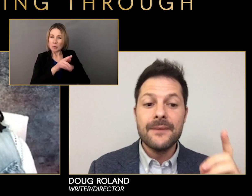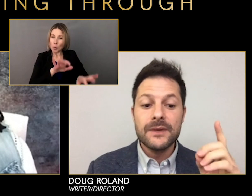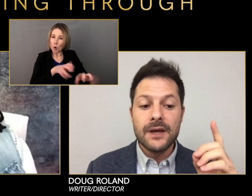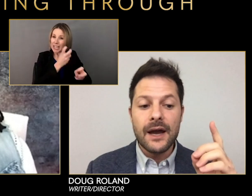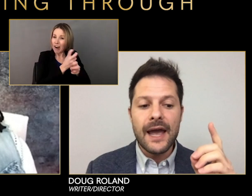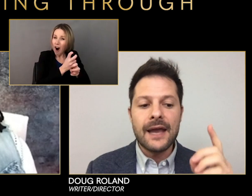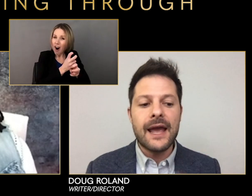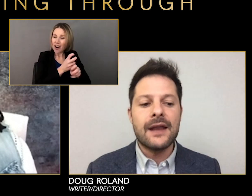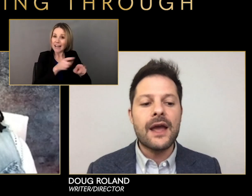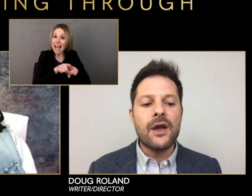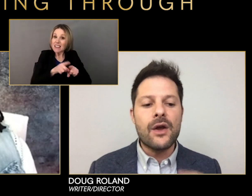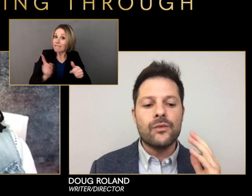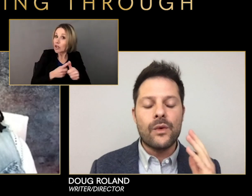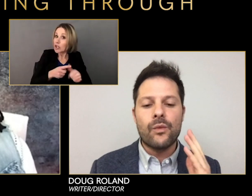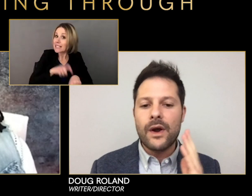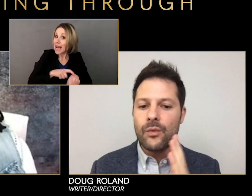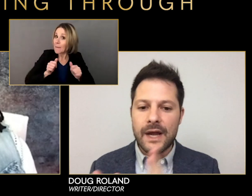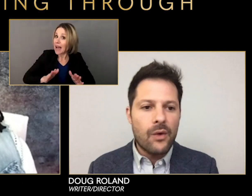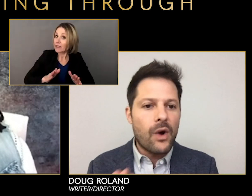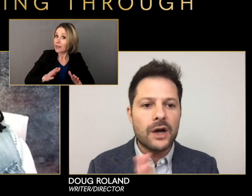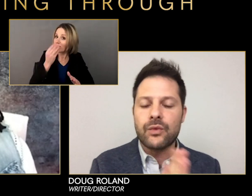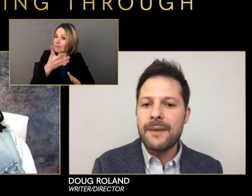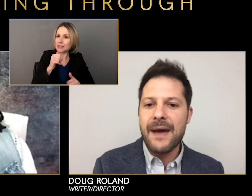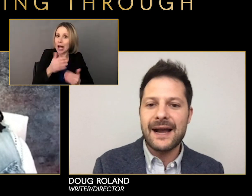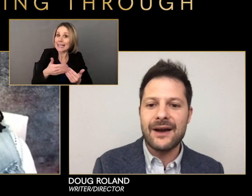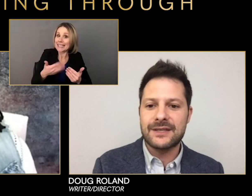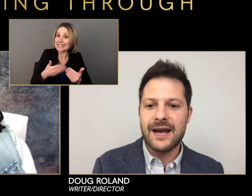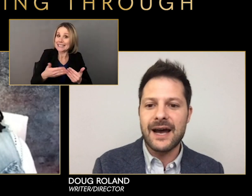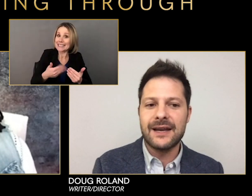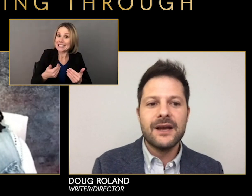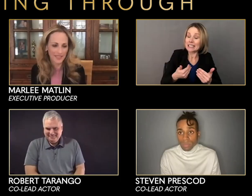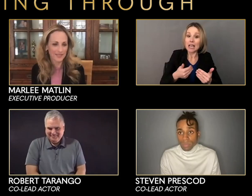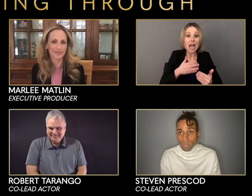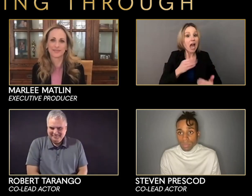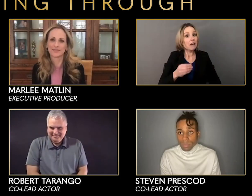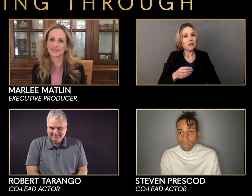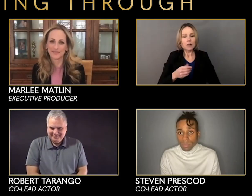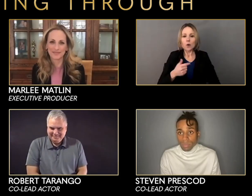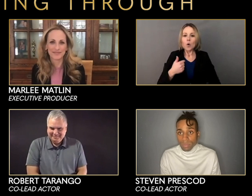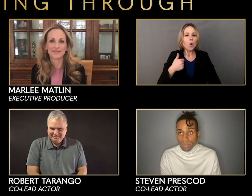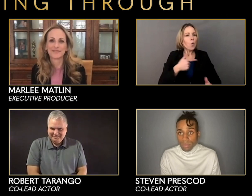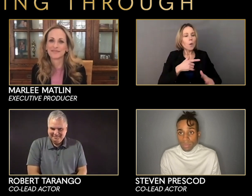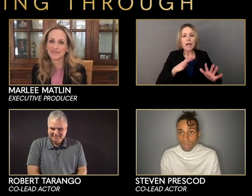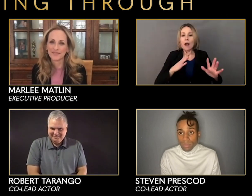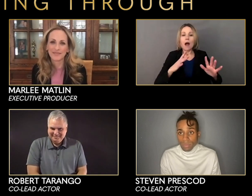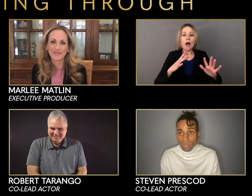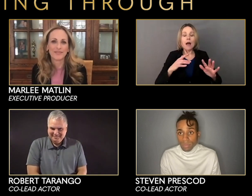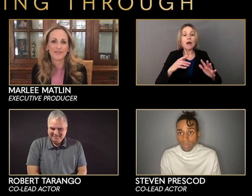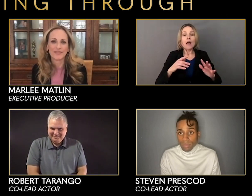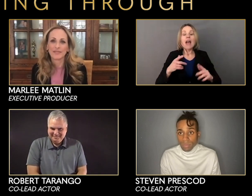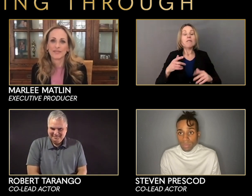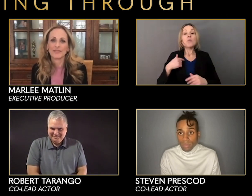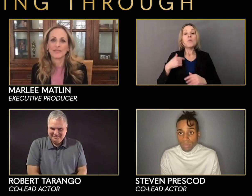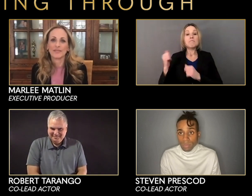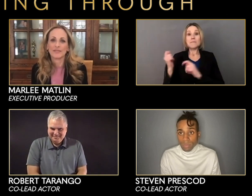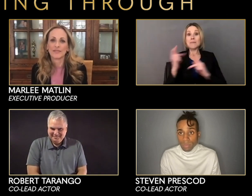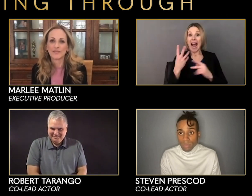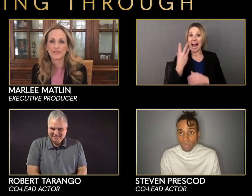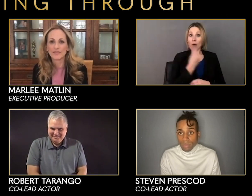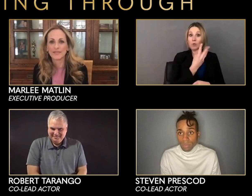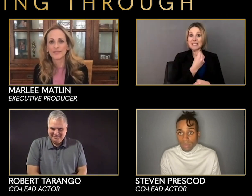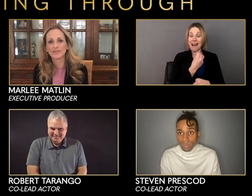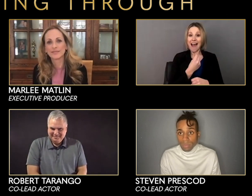feat. And we got walked right back outside. First take, Robert nailed it. And I